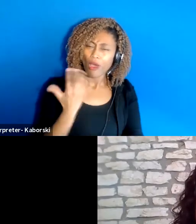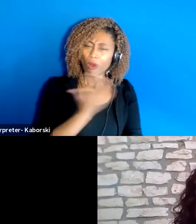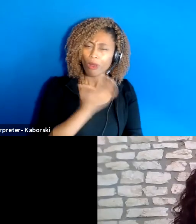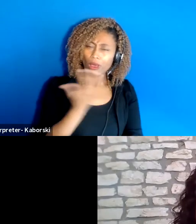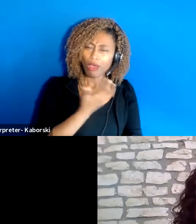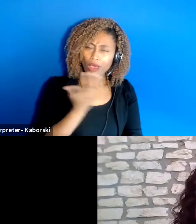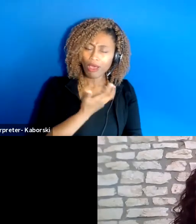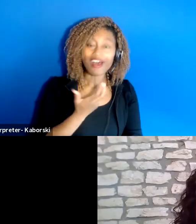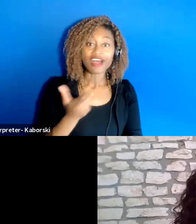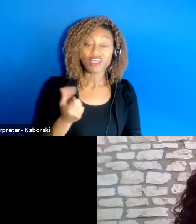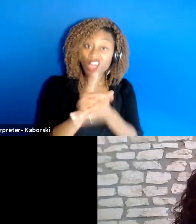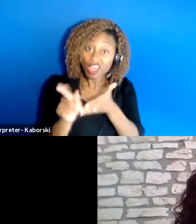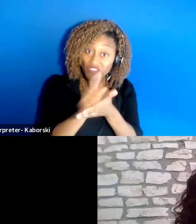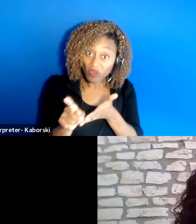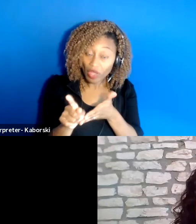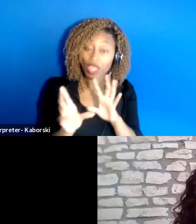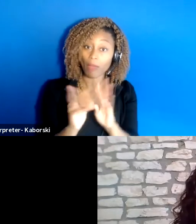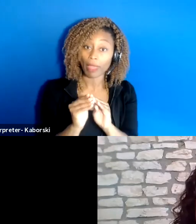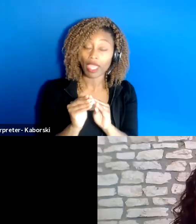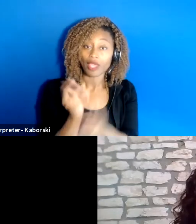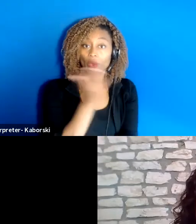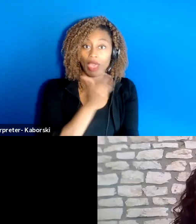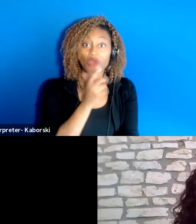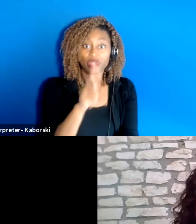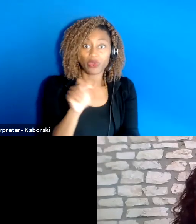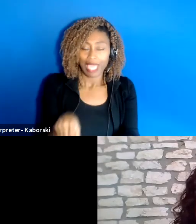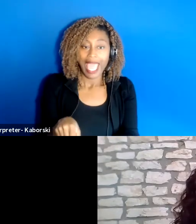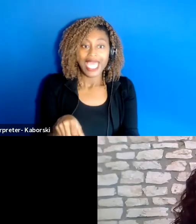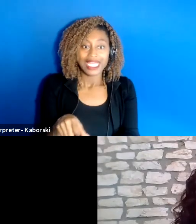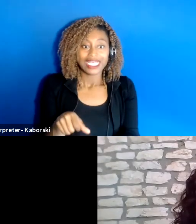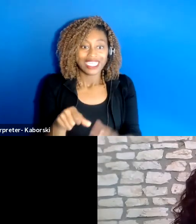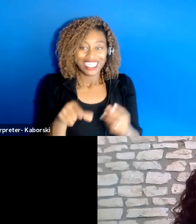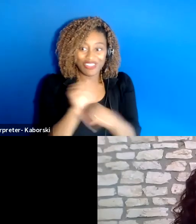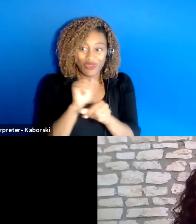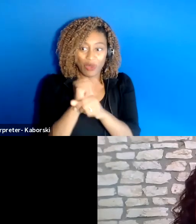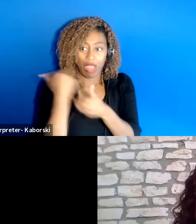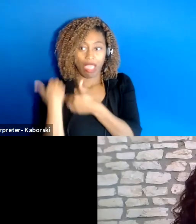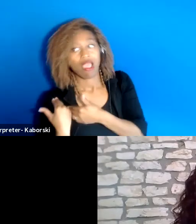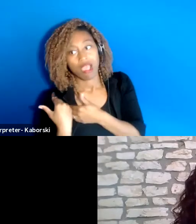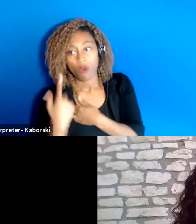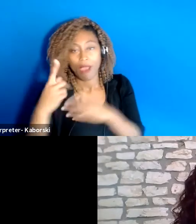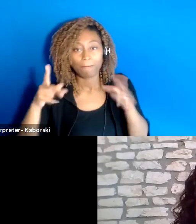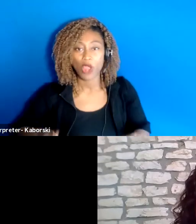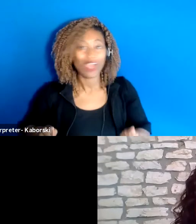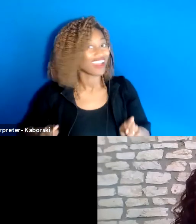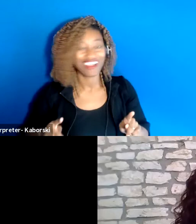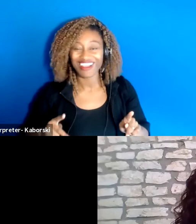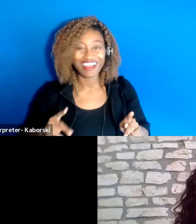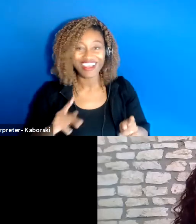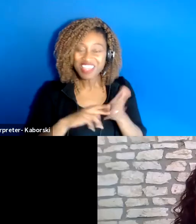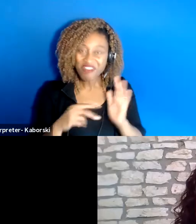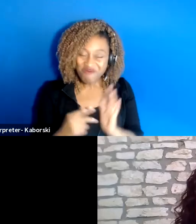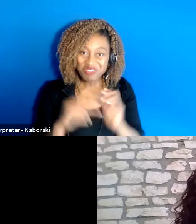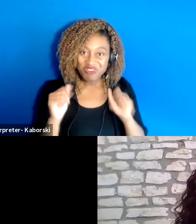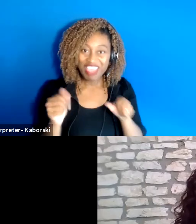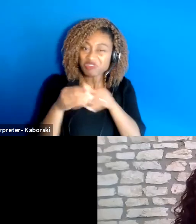You're really able to split the work burden on within several different